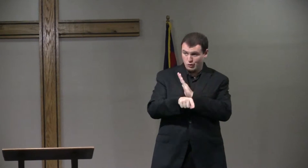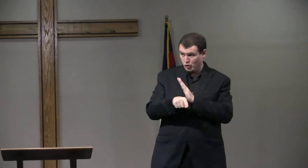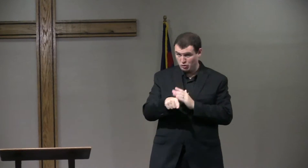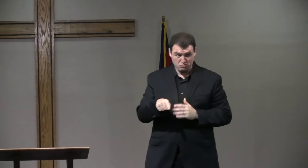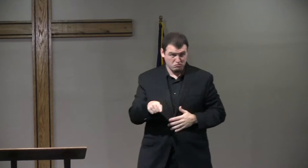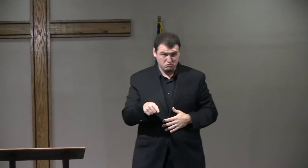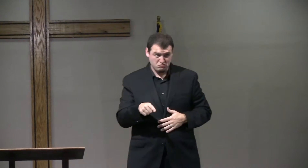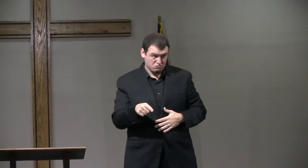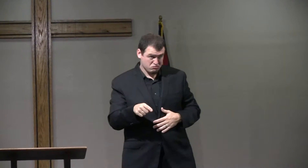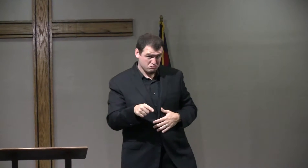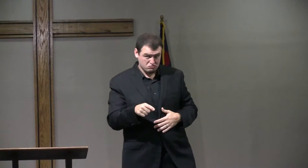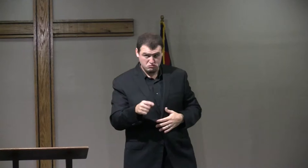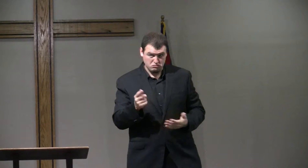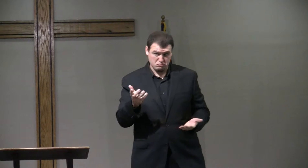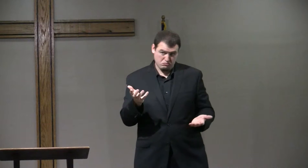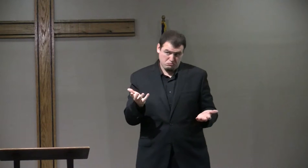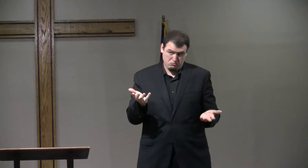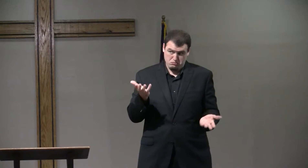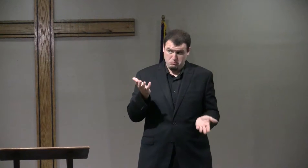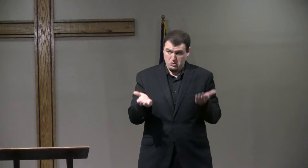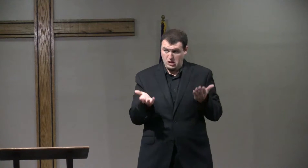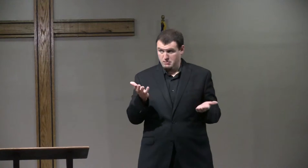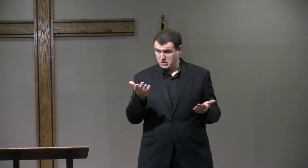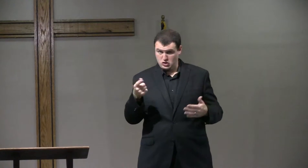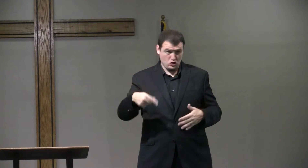Murder in our hearts. Murder.